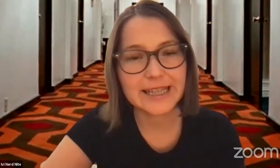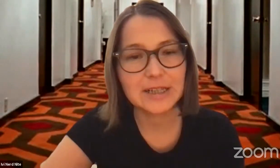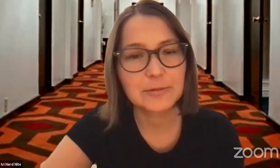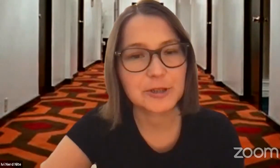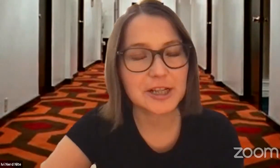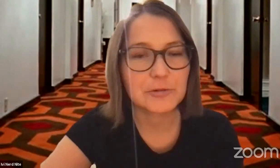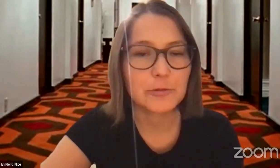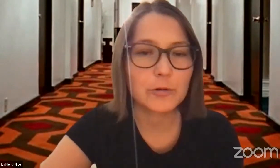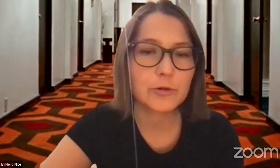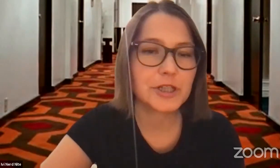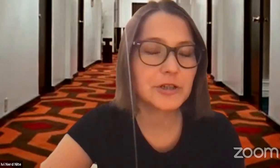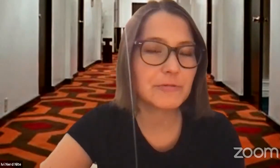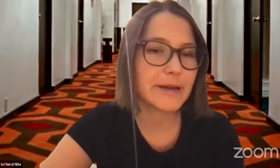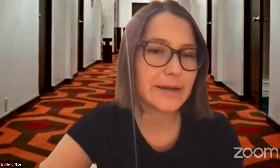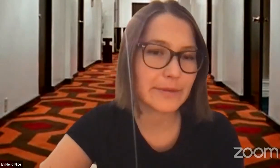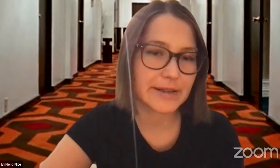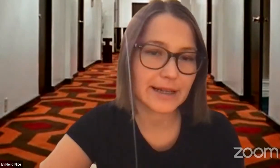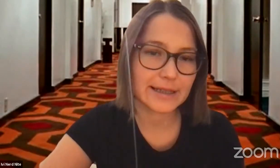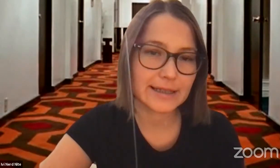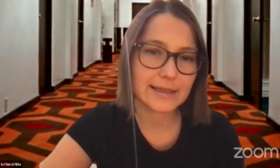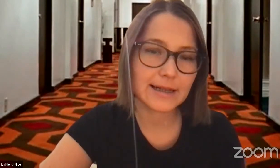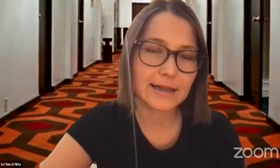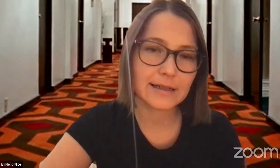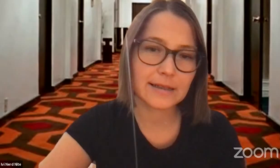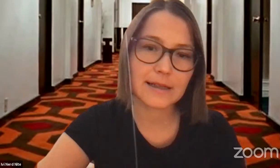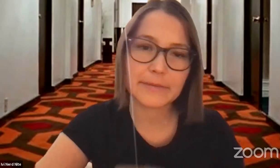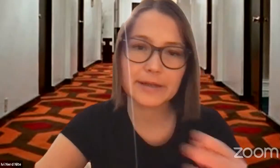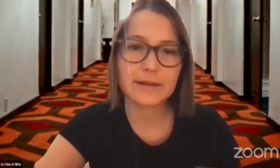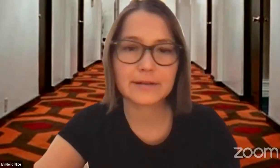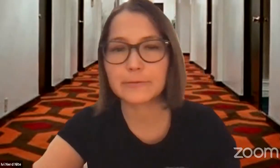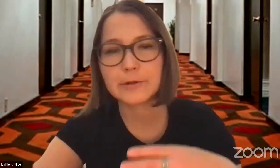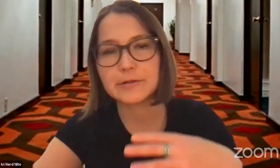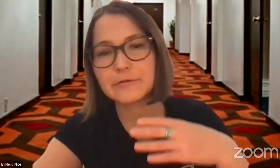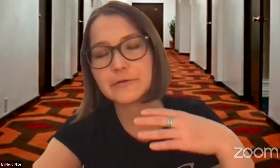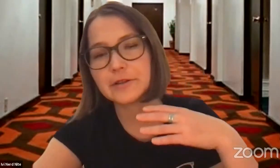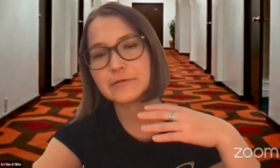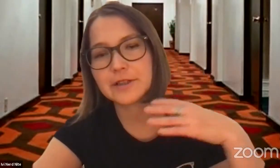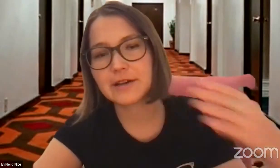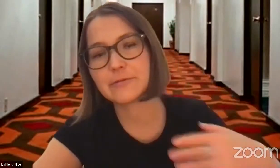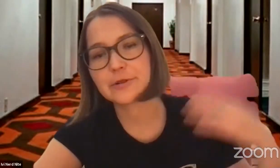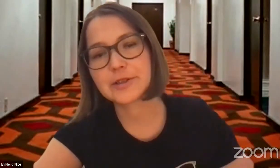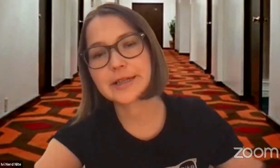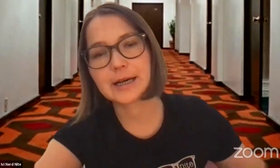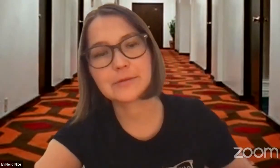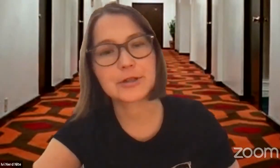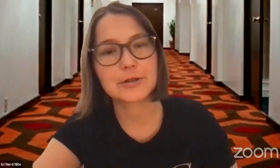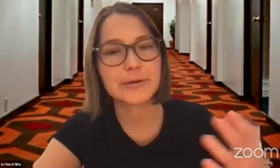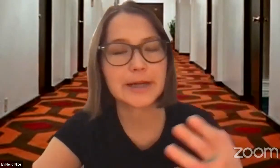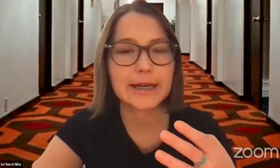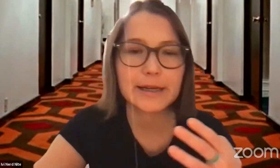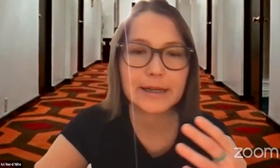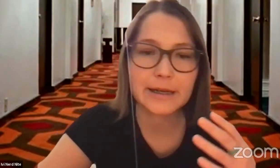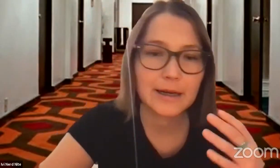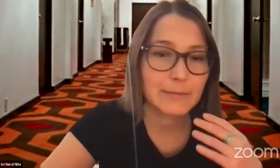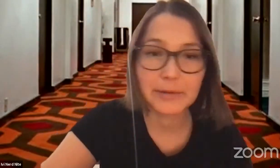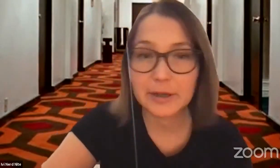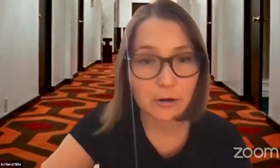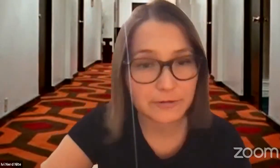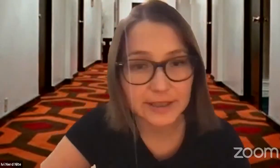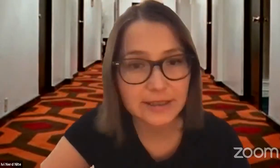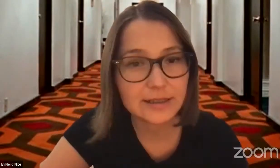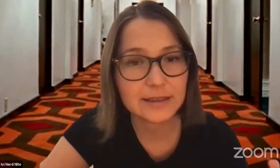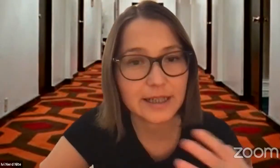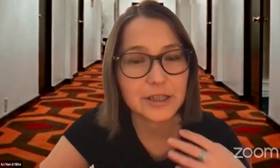have legal protection. What did you mean by that? Does that mean that if a deaf person comes to a